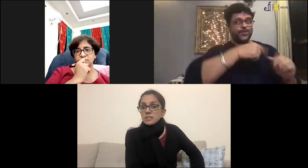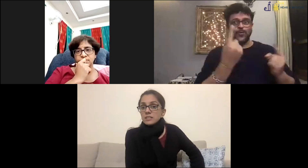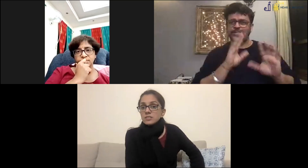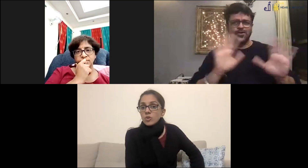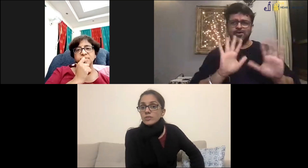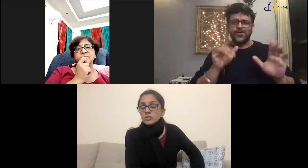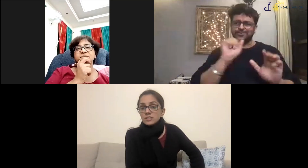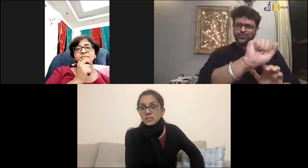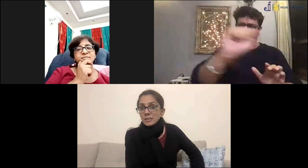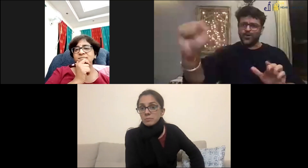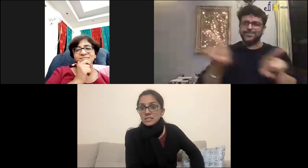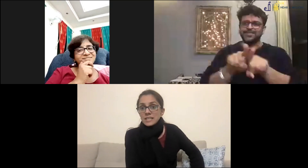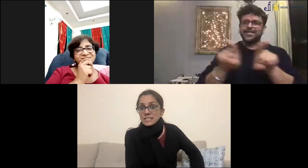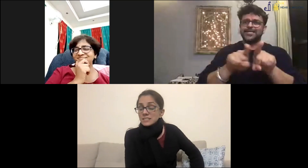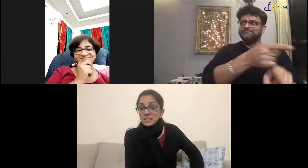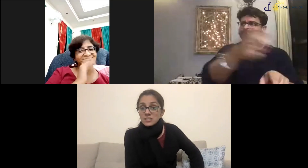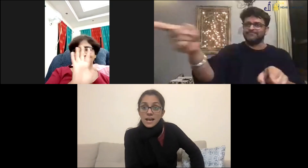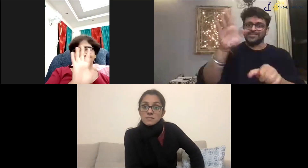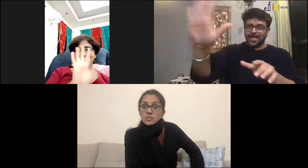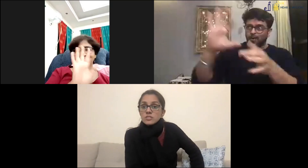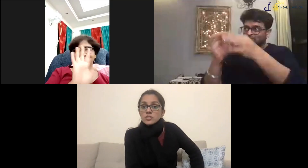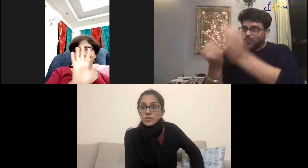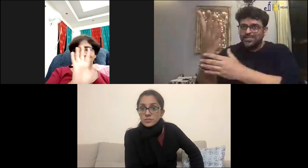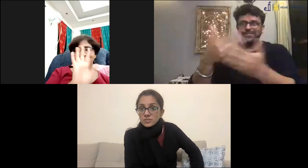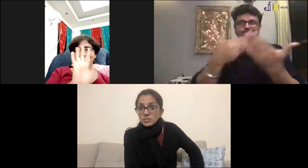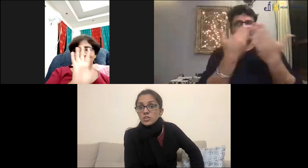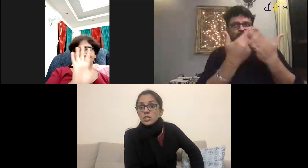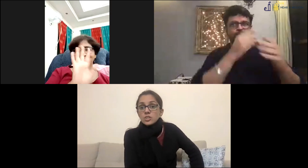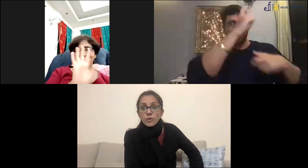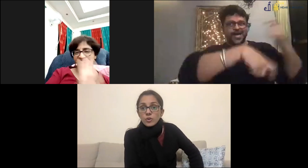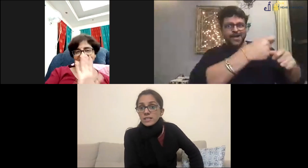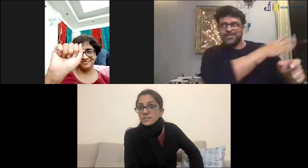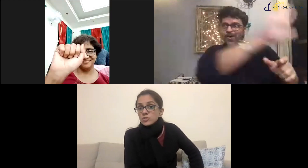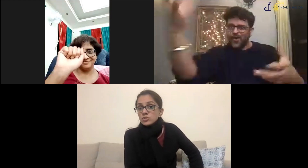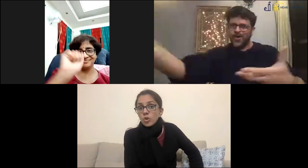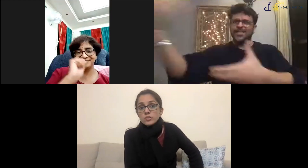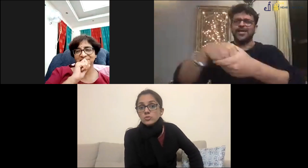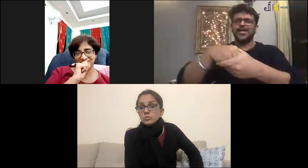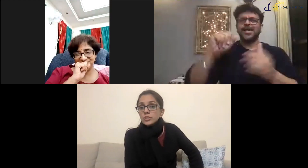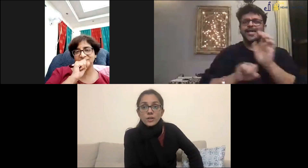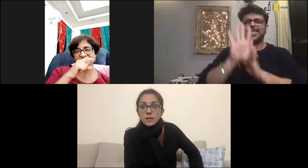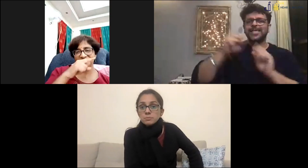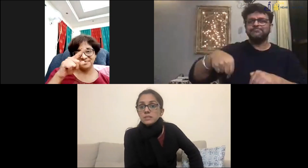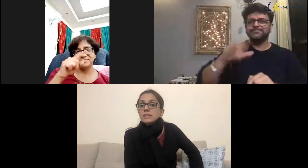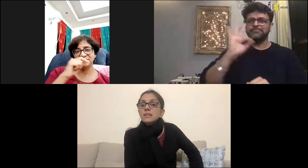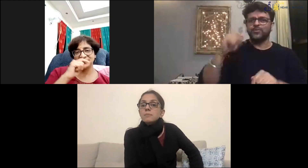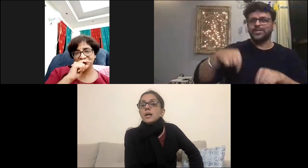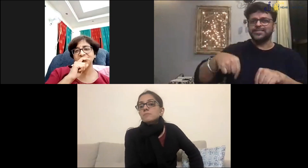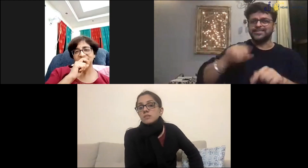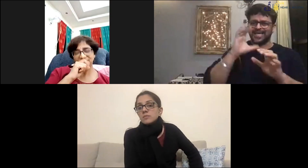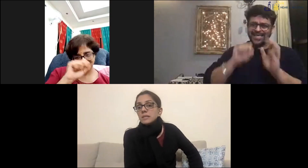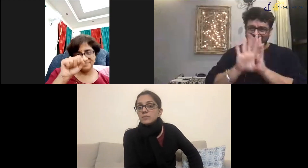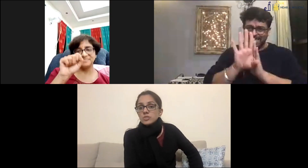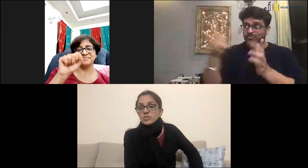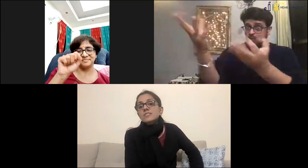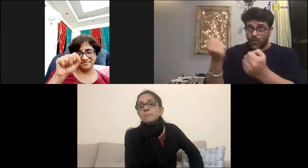Million is not just an Enable India entity, it's as much as yours. It's your organization, your school, your company becomes